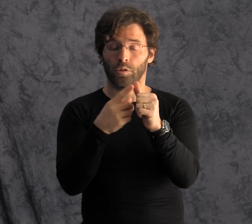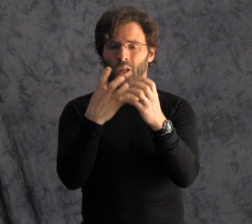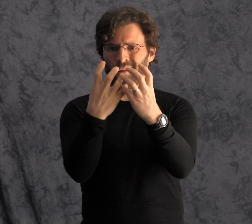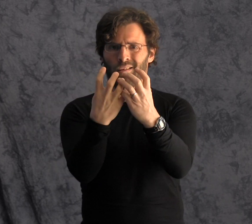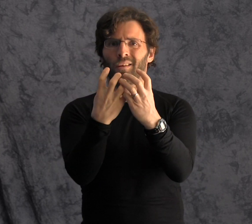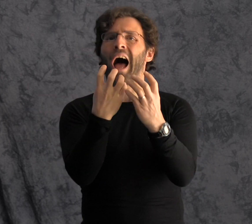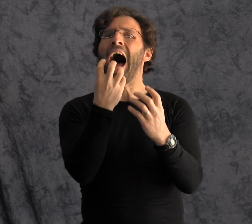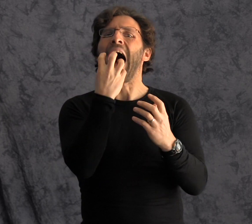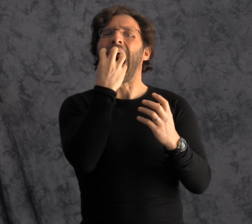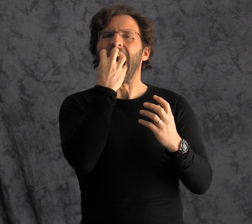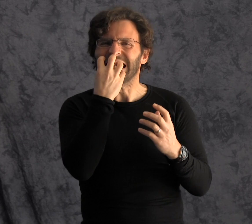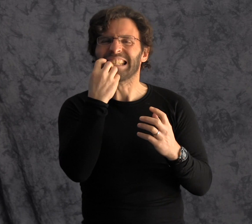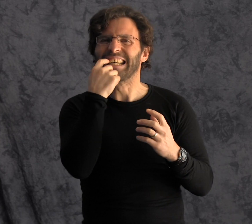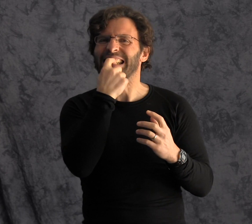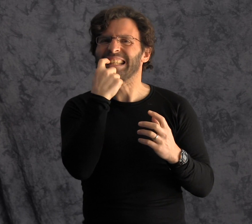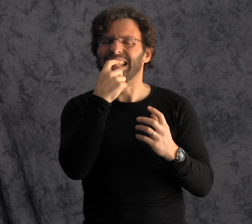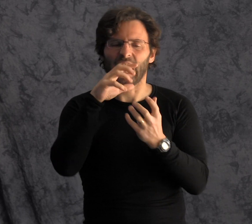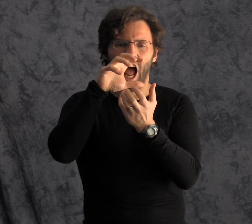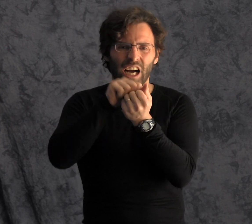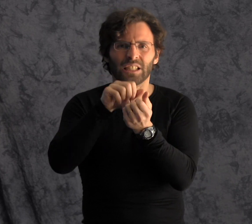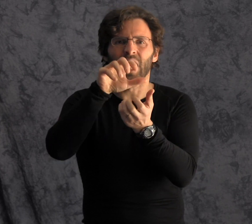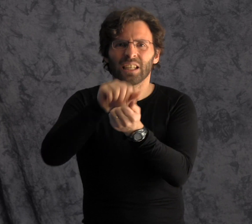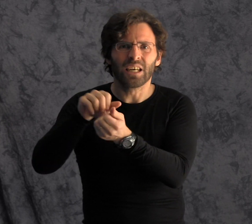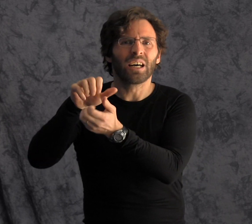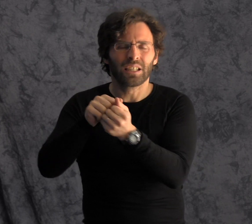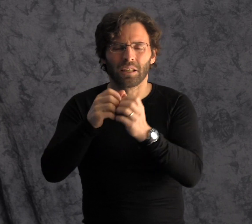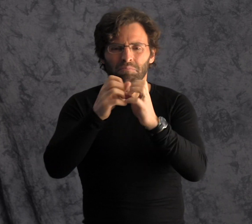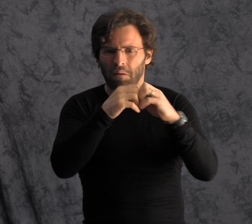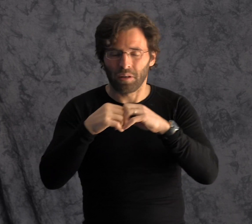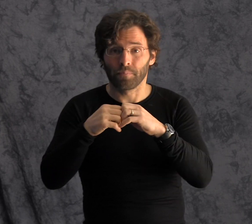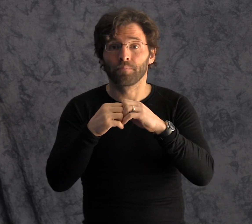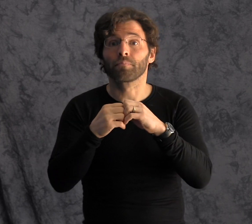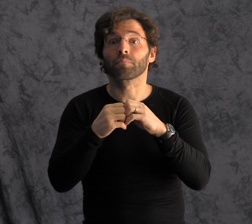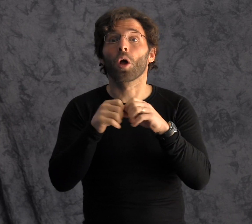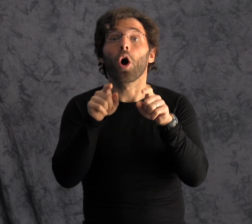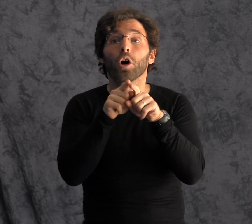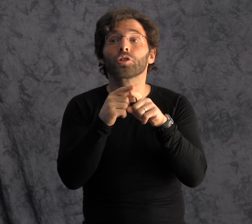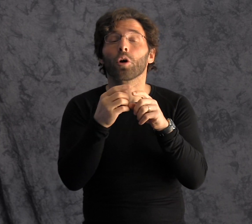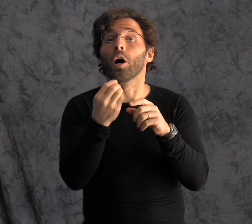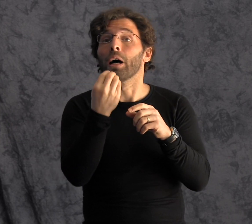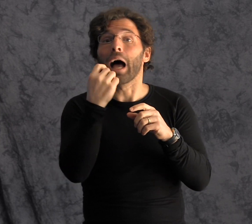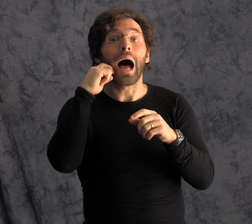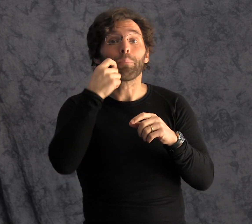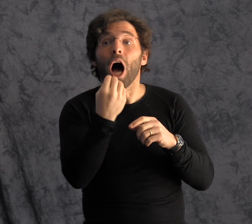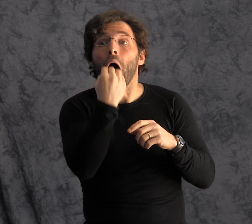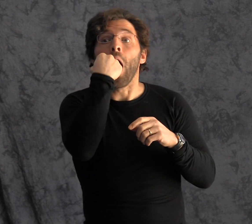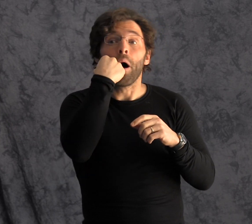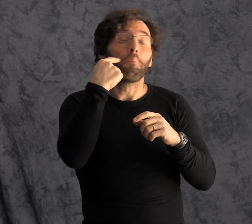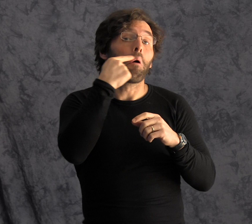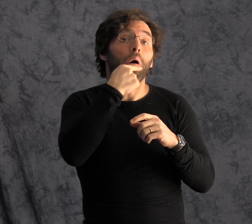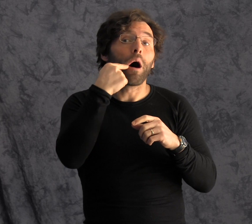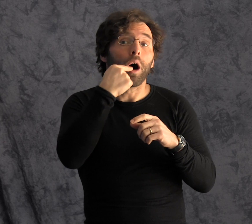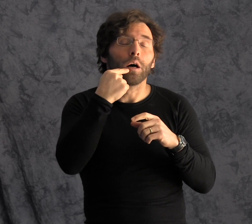particles into smaller, more manageable pieces. Additionally, in your mouth, chemical digestion